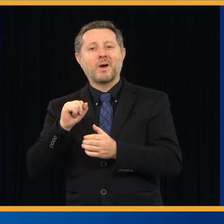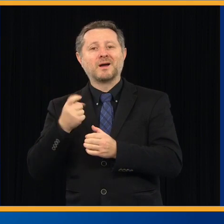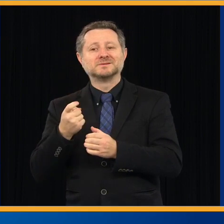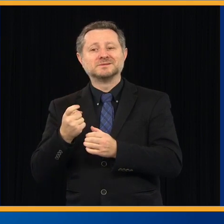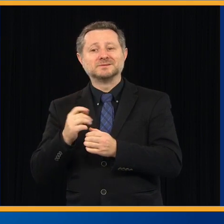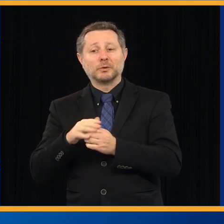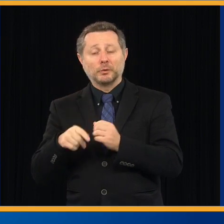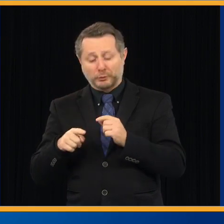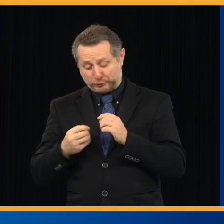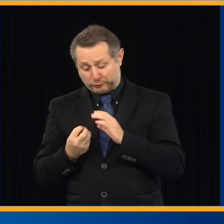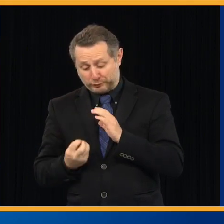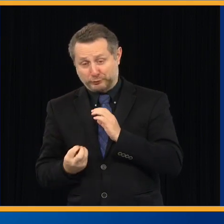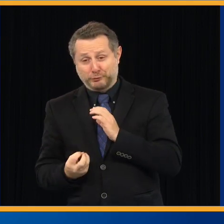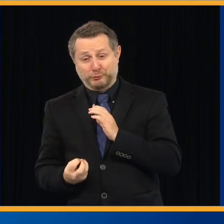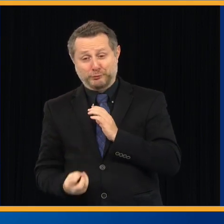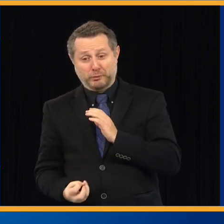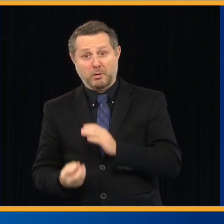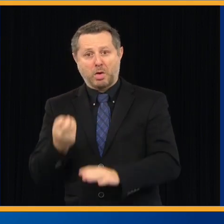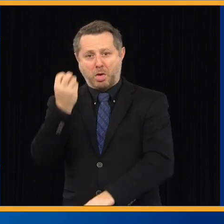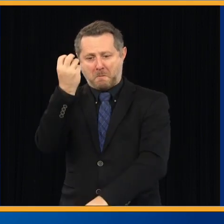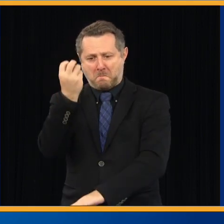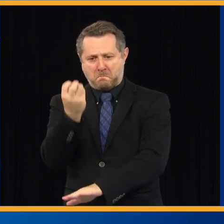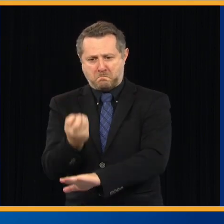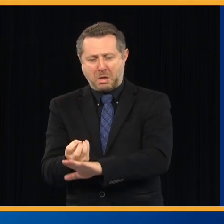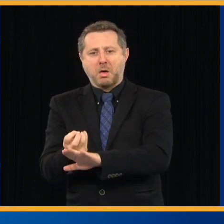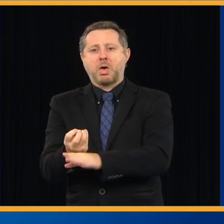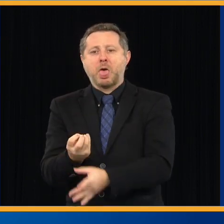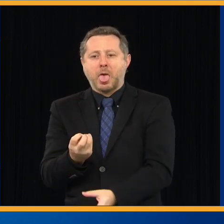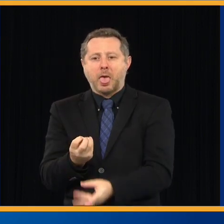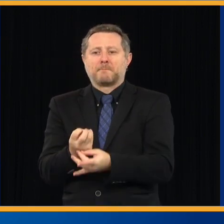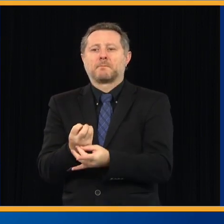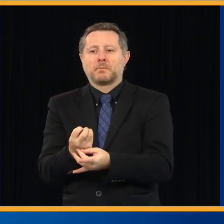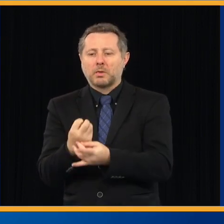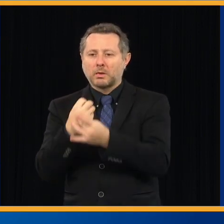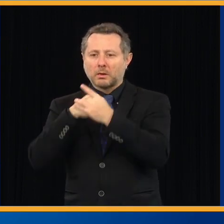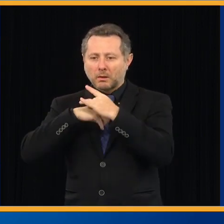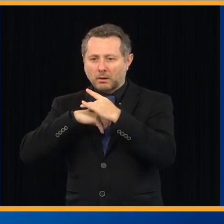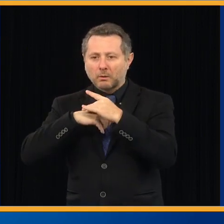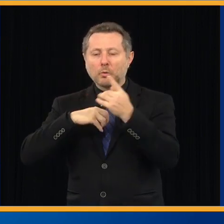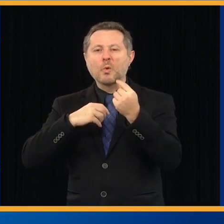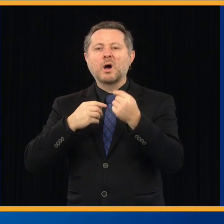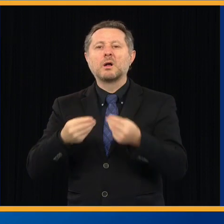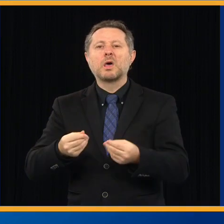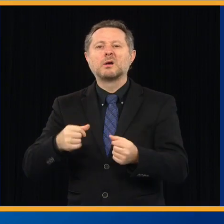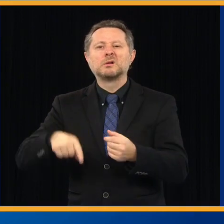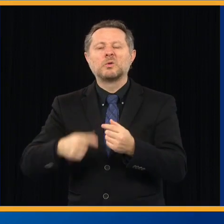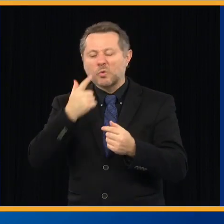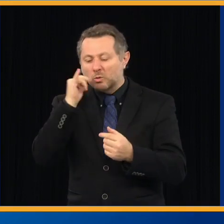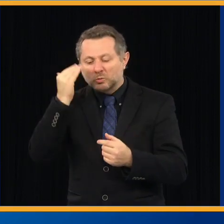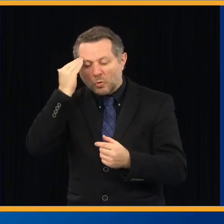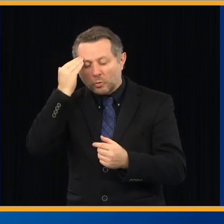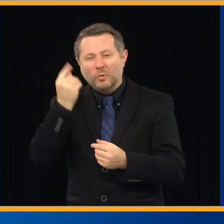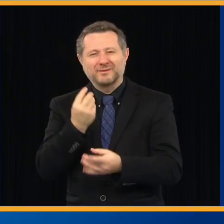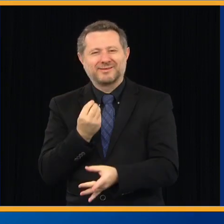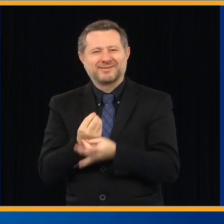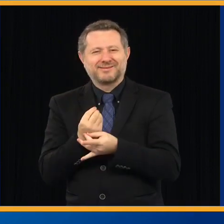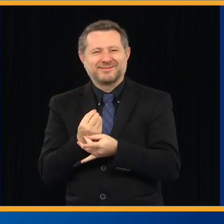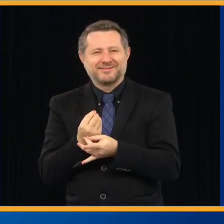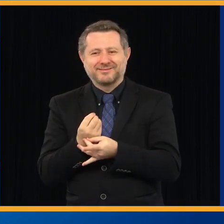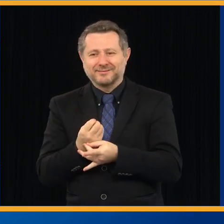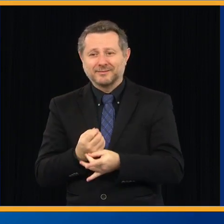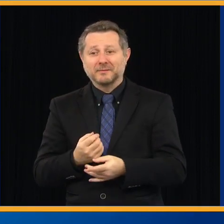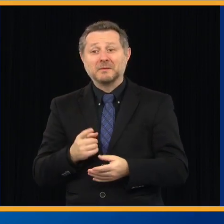sand, rocks, etc. So the captain could tell basically where he was. So uncharted waters doesn't